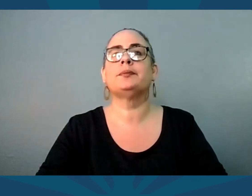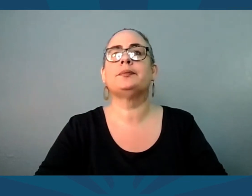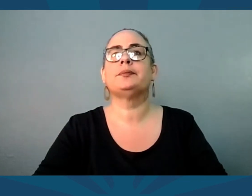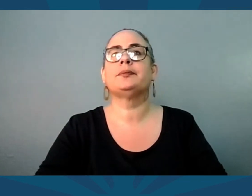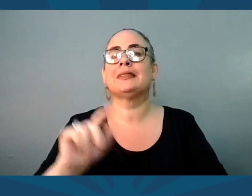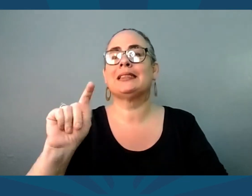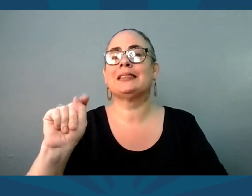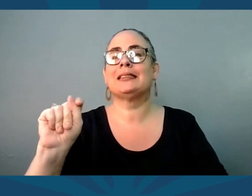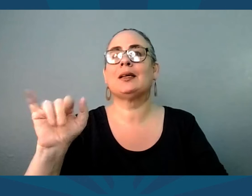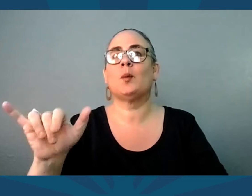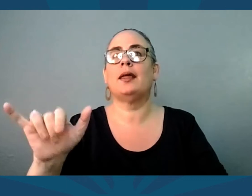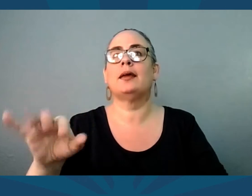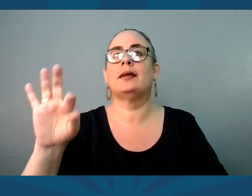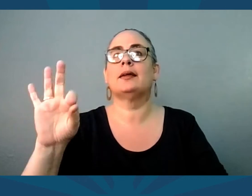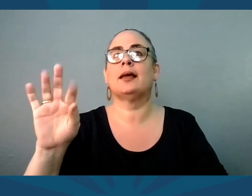928-428-3560,